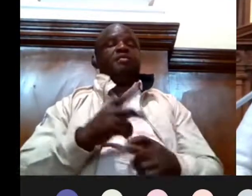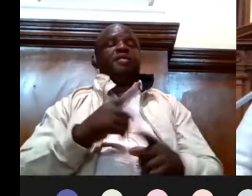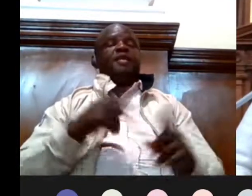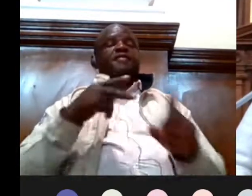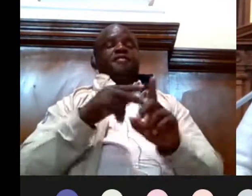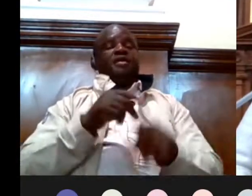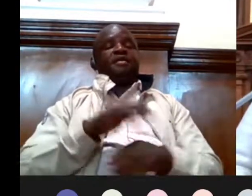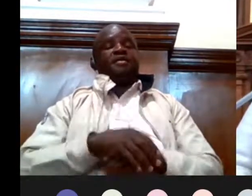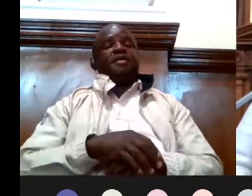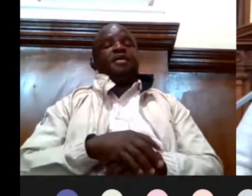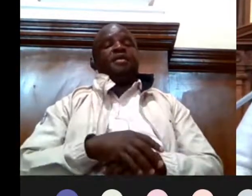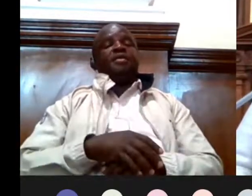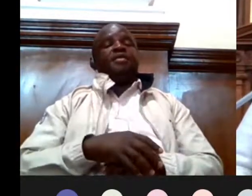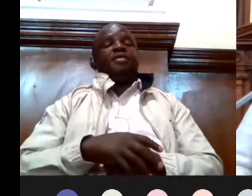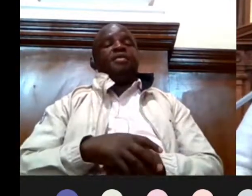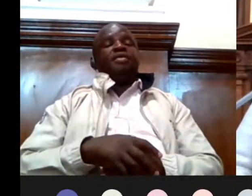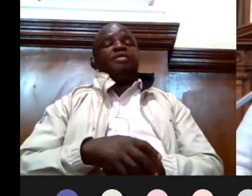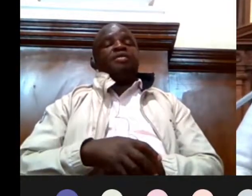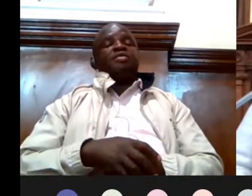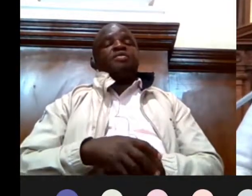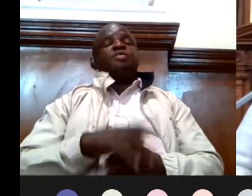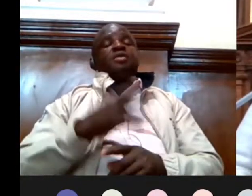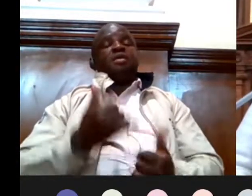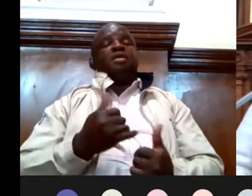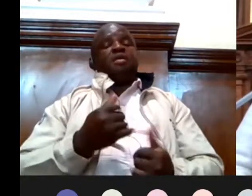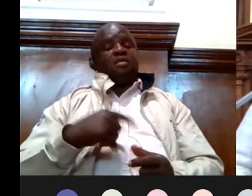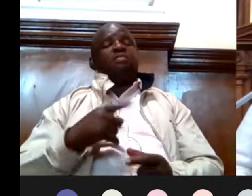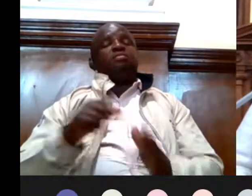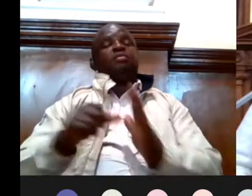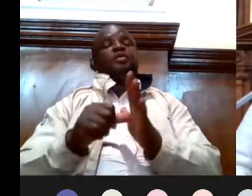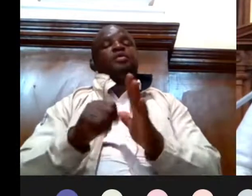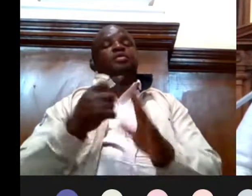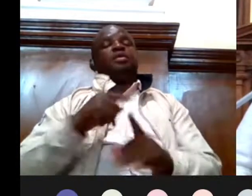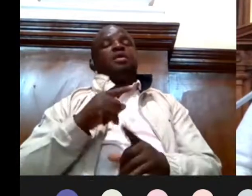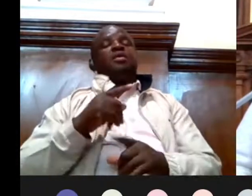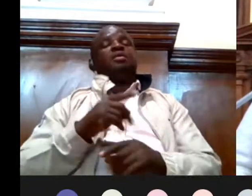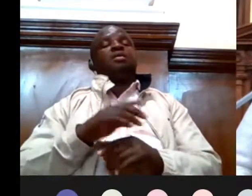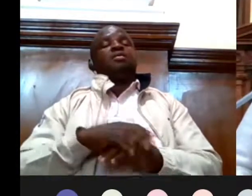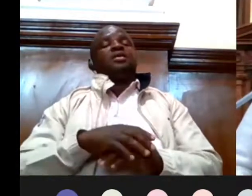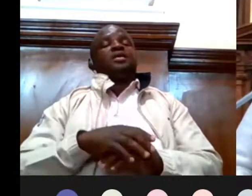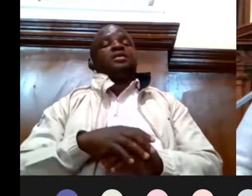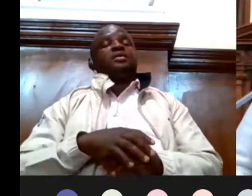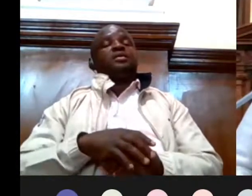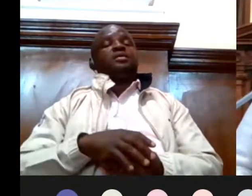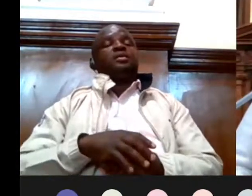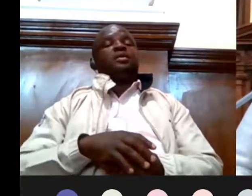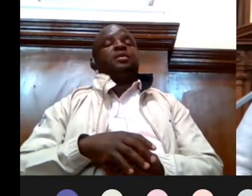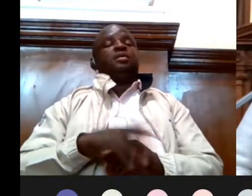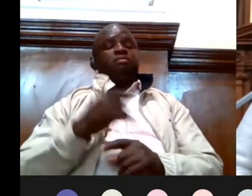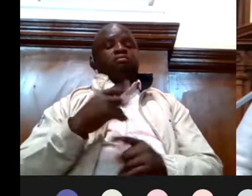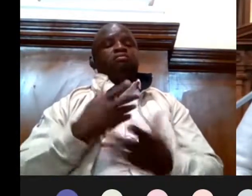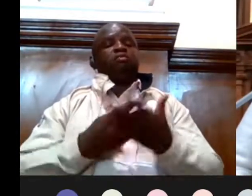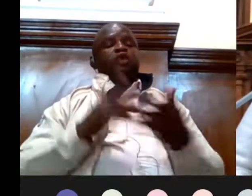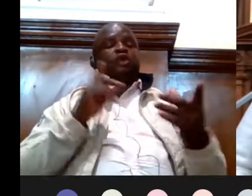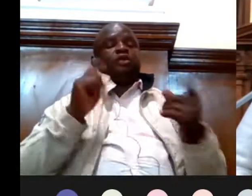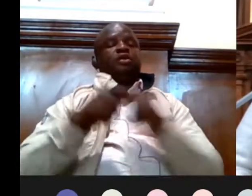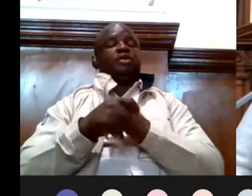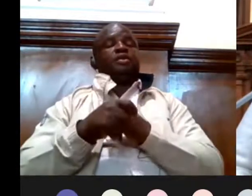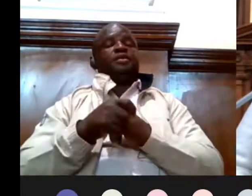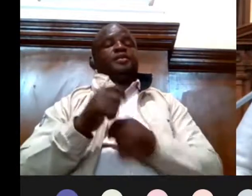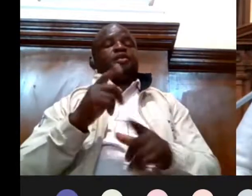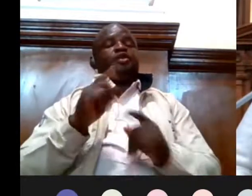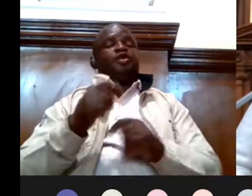le dumme, re a tshwanela hore re ka etsa dipheto ka hara naha ya